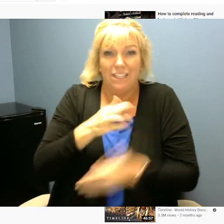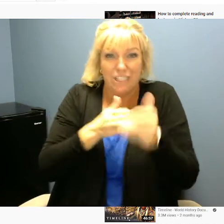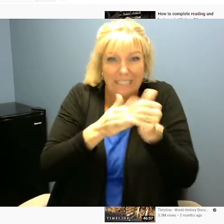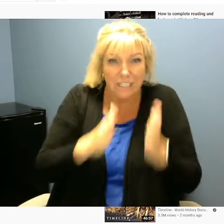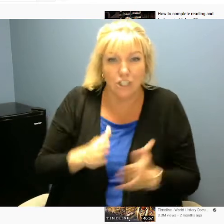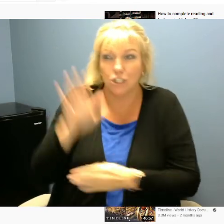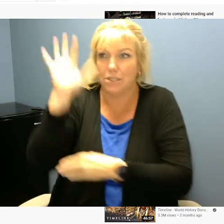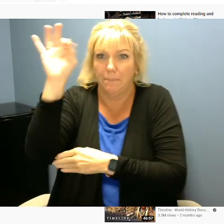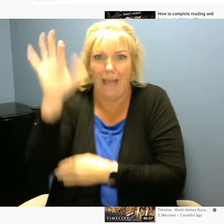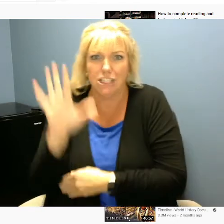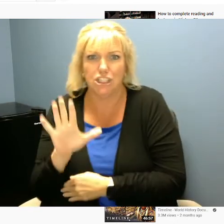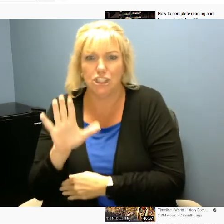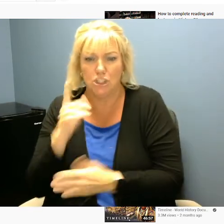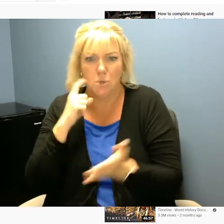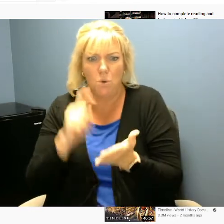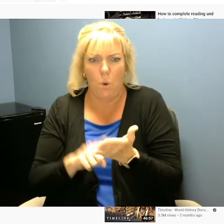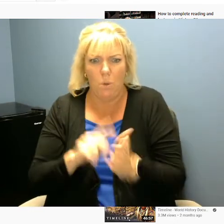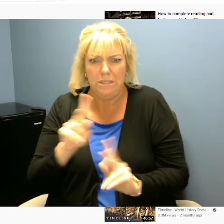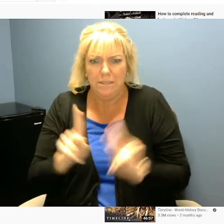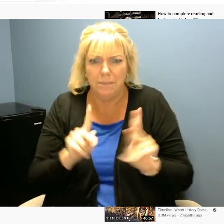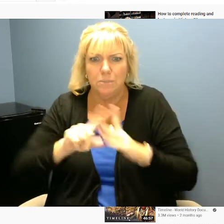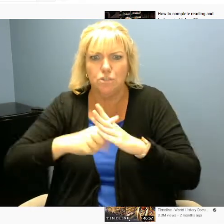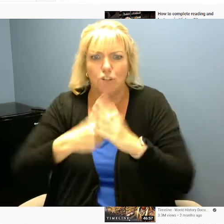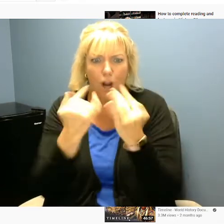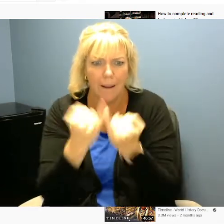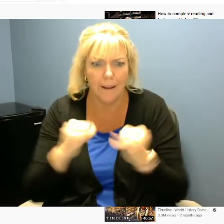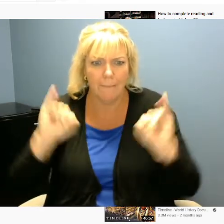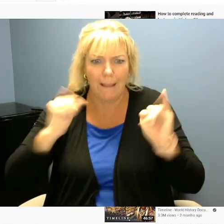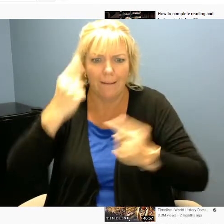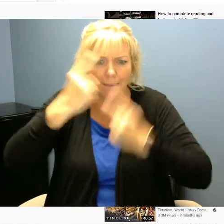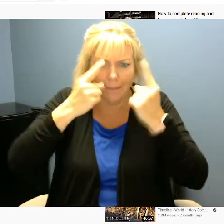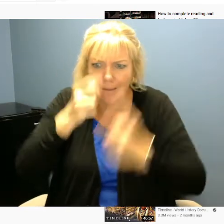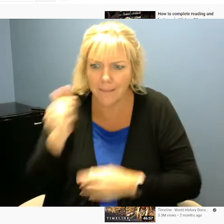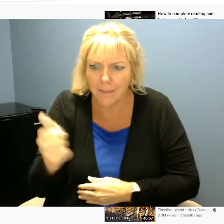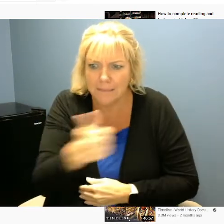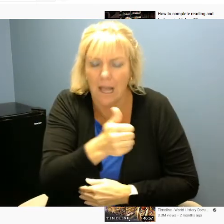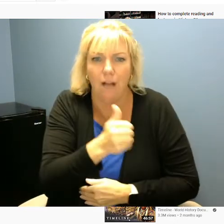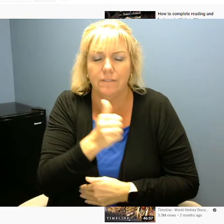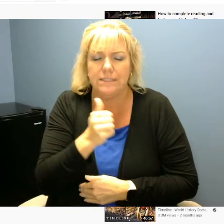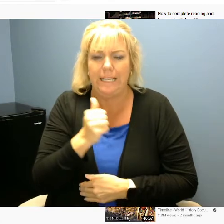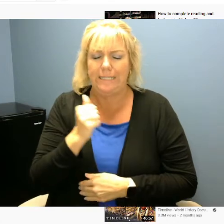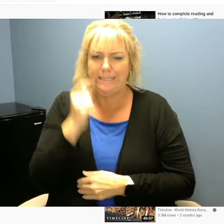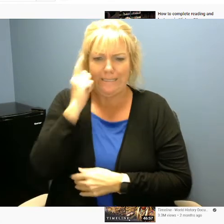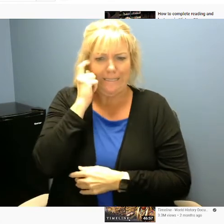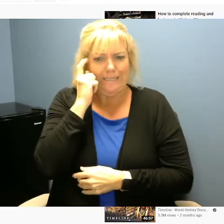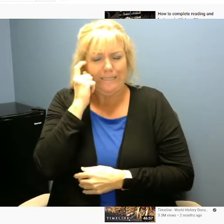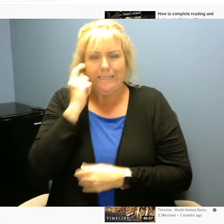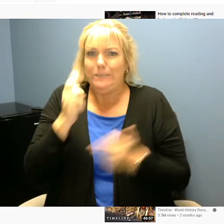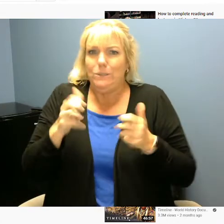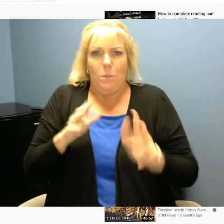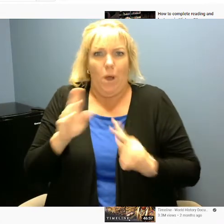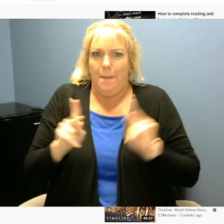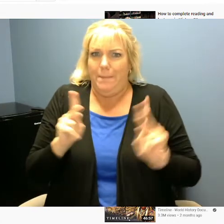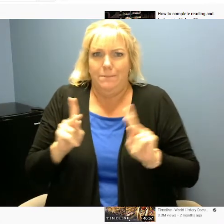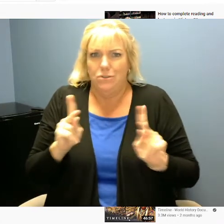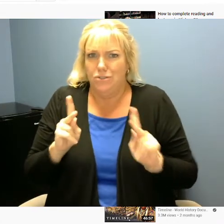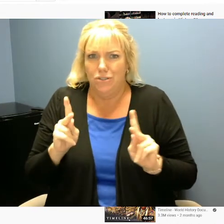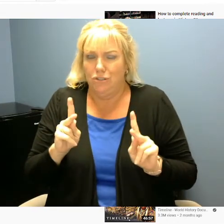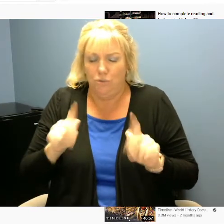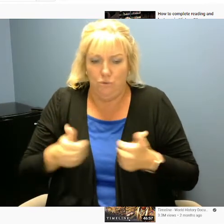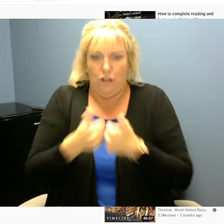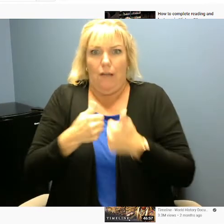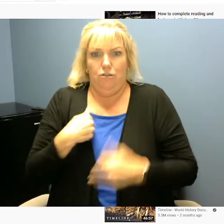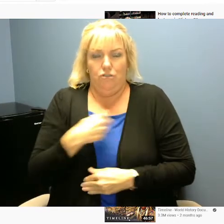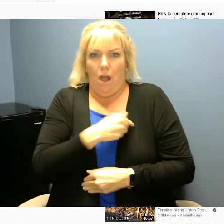still feel and use their emotions and not think and question and challenge so much, because if you think and question and challenge, you might start to think and question